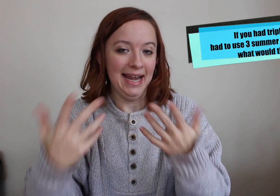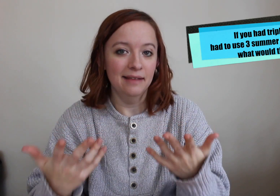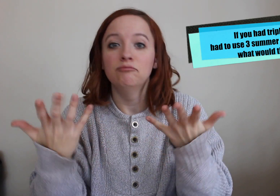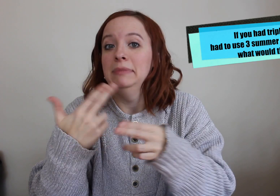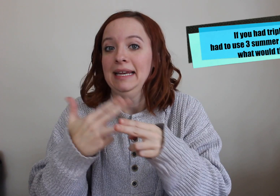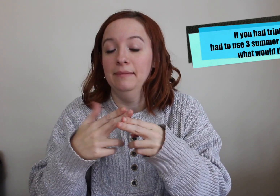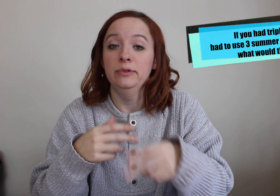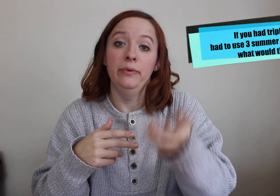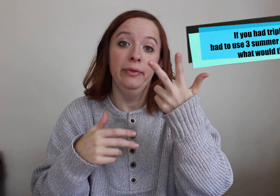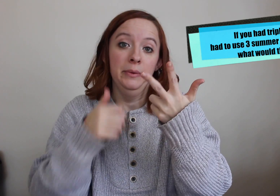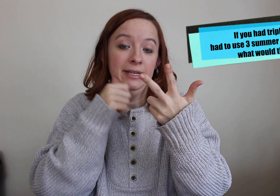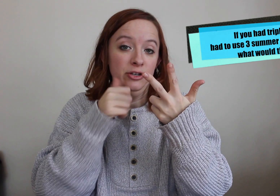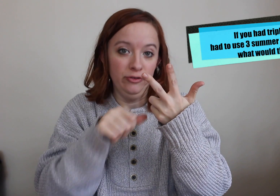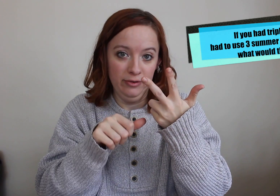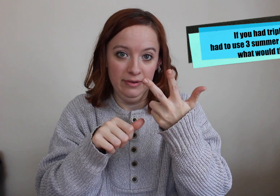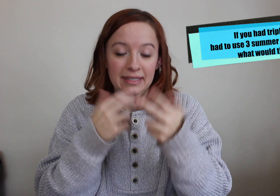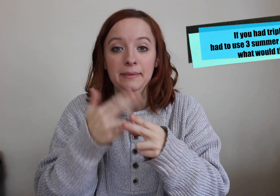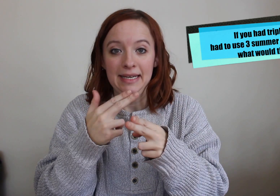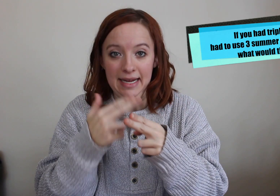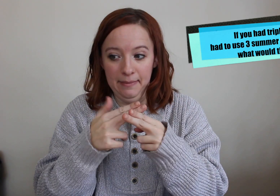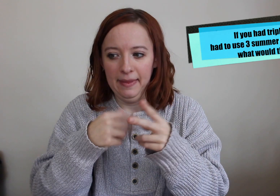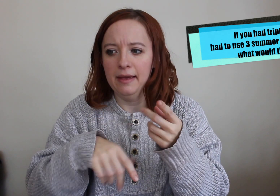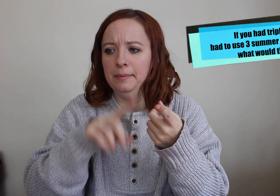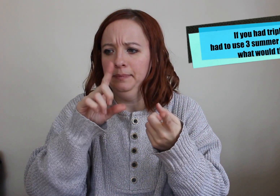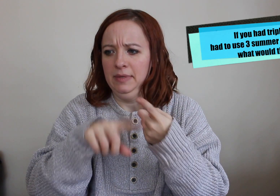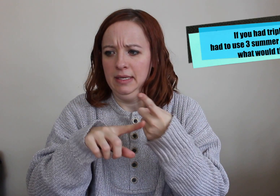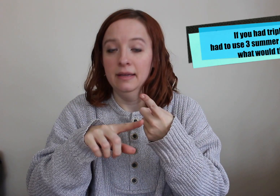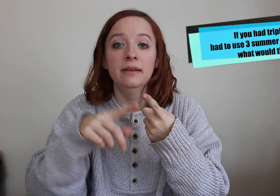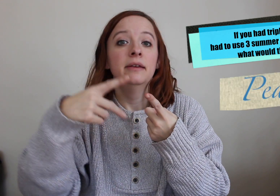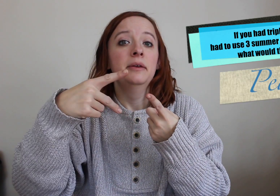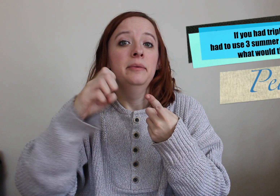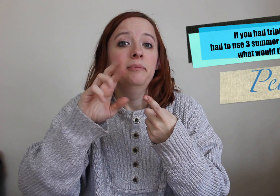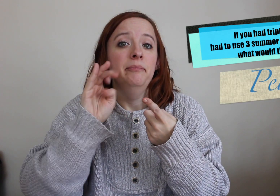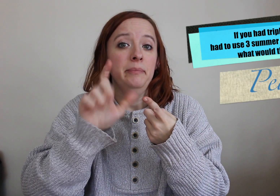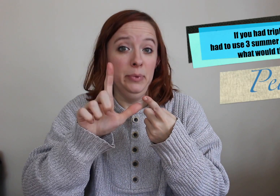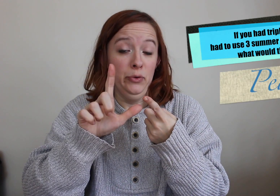3 summer-themed names, what would they be? So again, 3 girls' names would be Pearl,